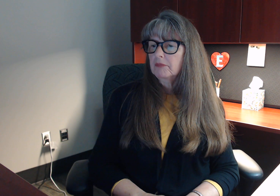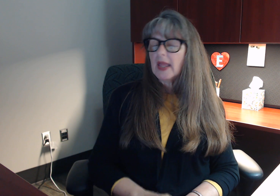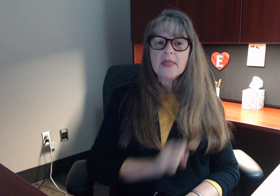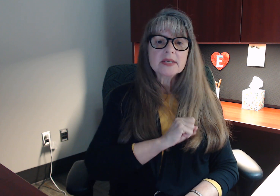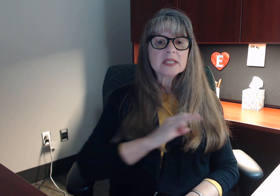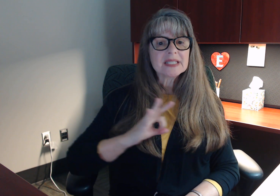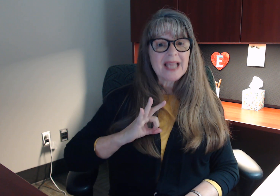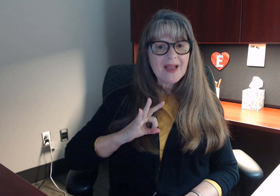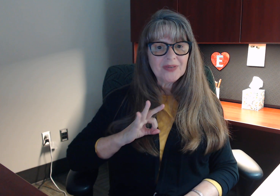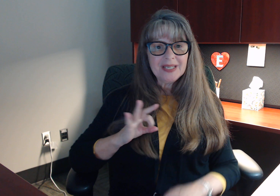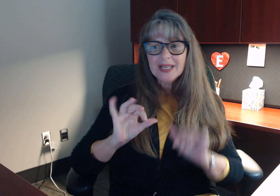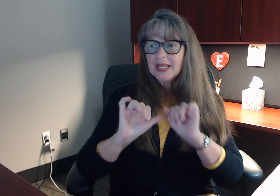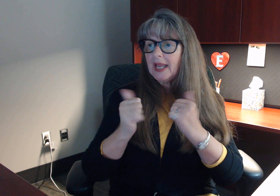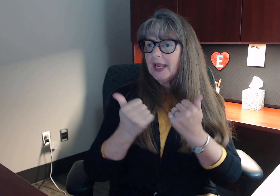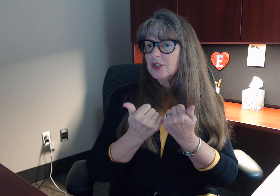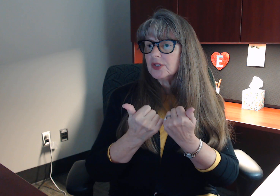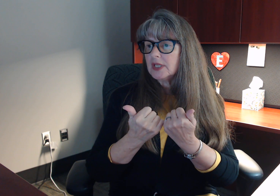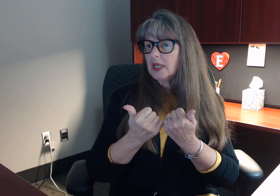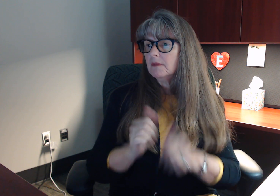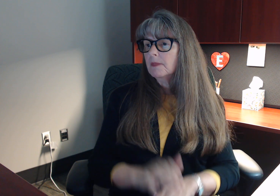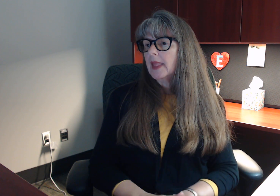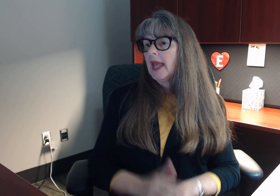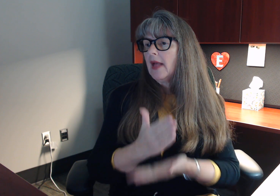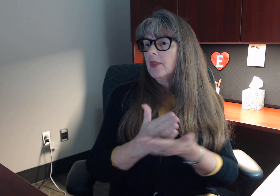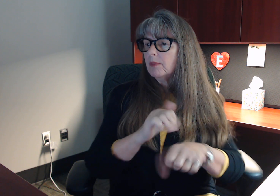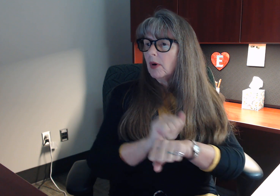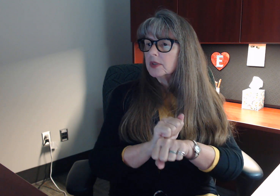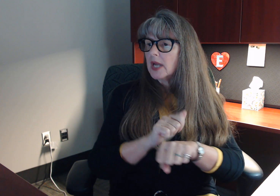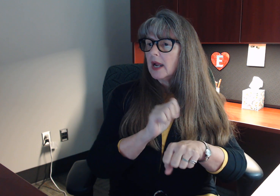and that's a staffing agency, and they're part-time